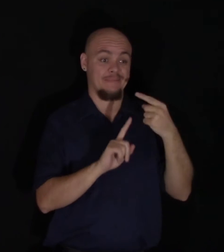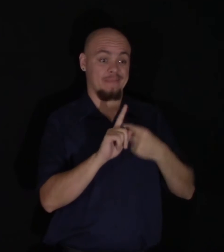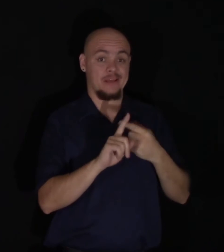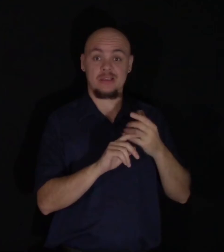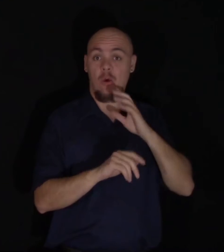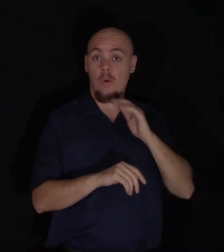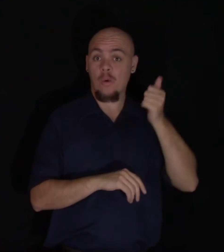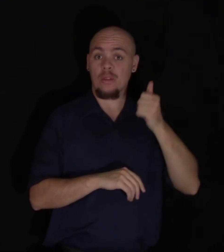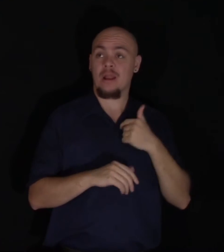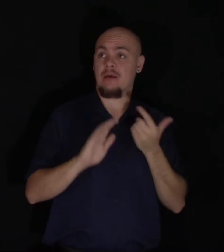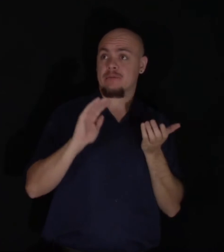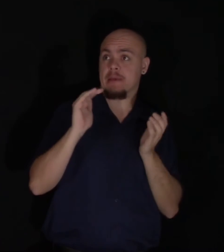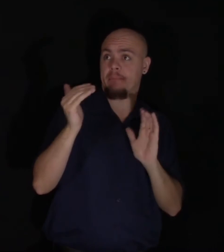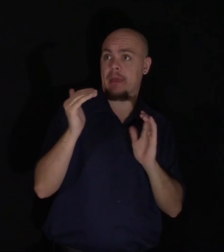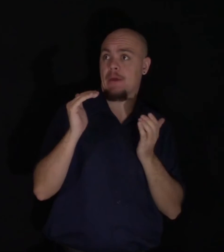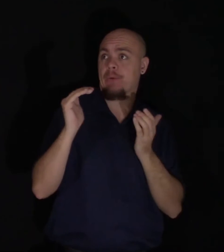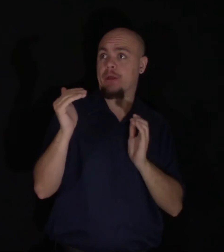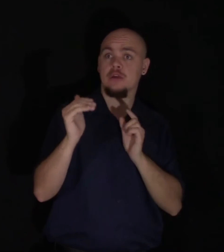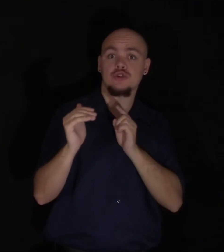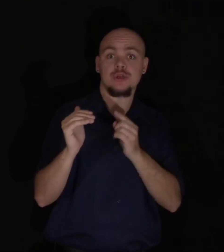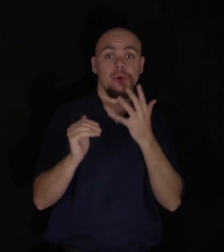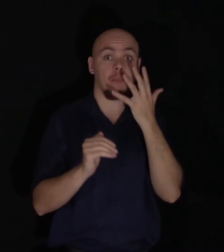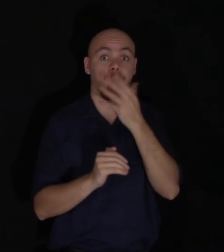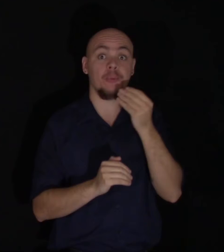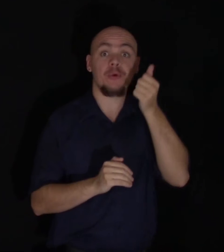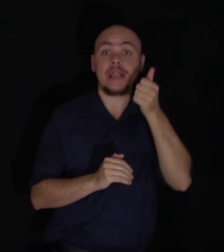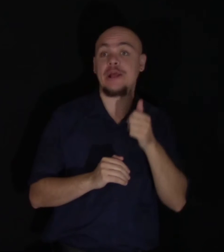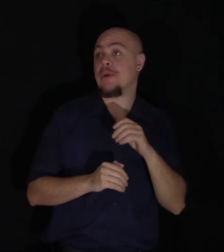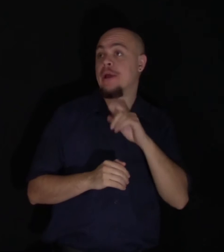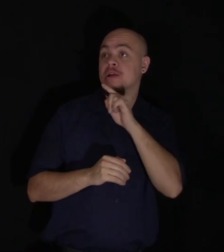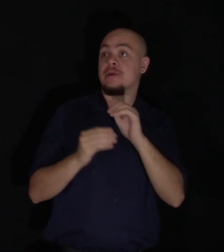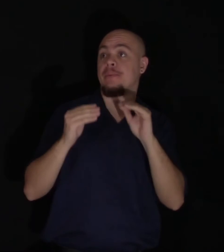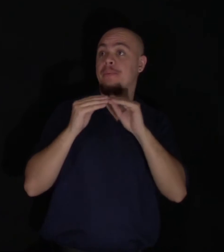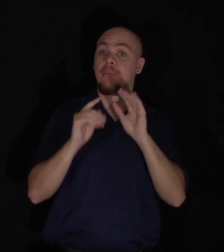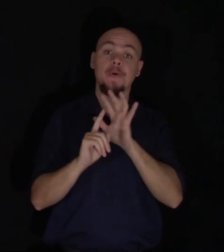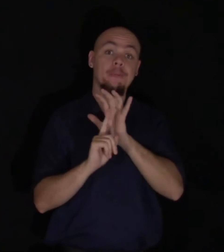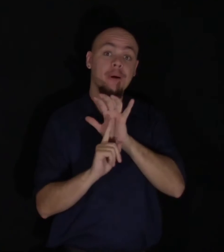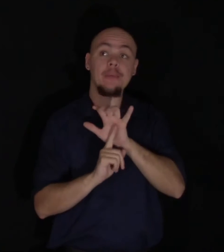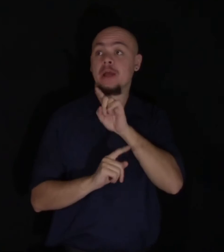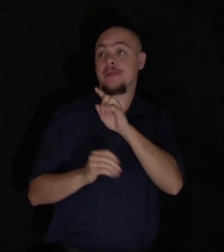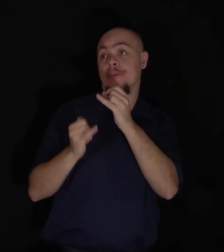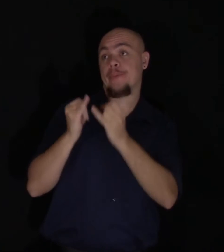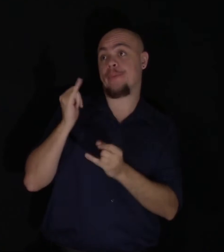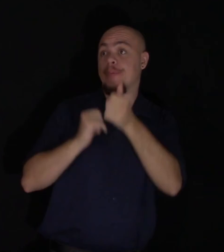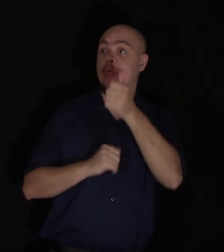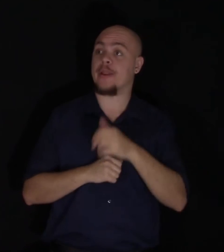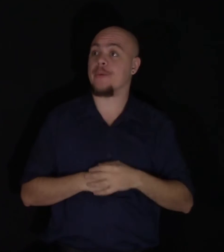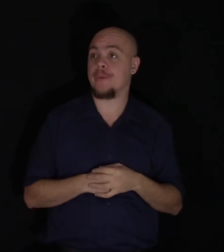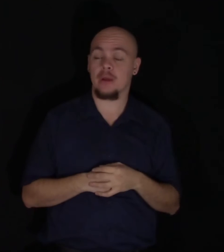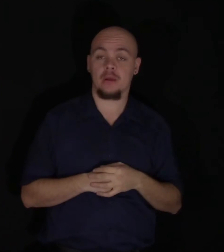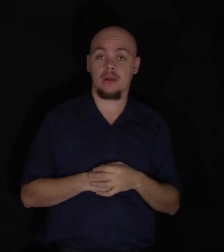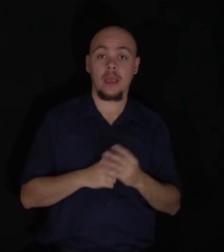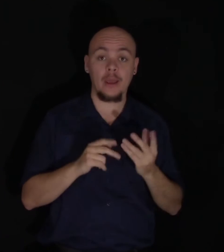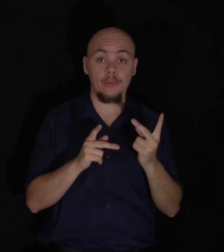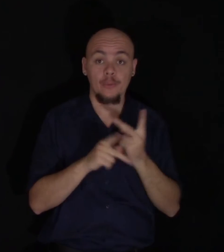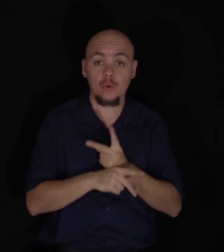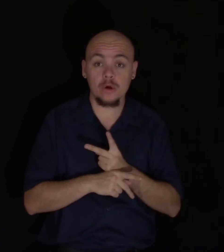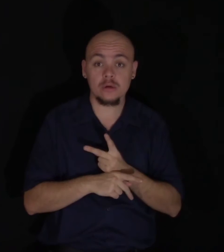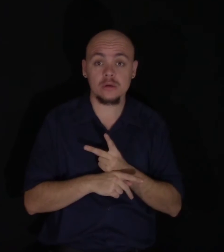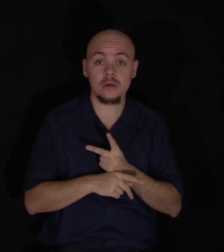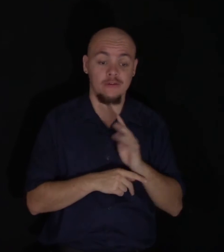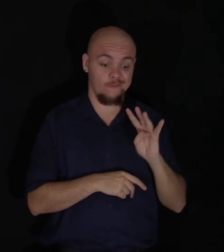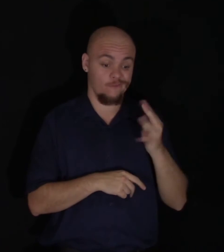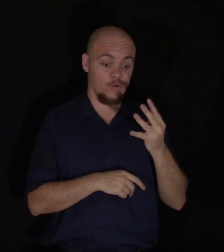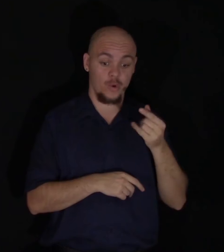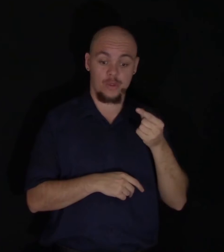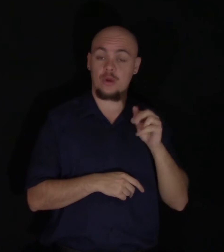constantly was comparing myself to her. I felt like she was prettier and more popular and thinner than me. To make matters worse, in the 4th